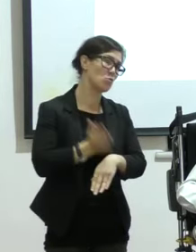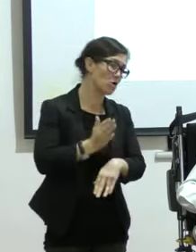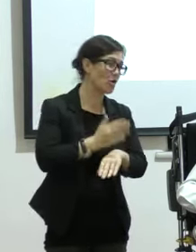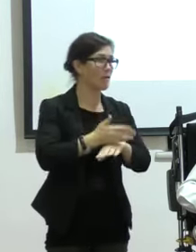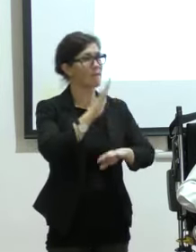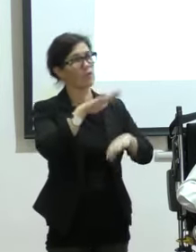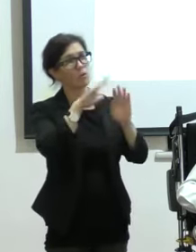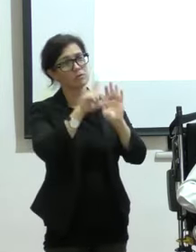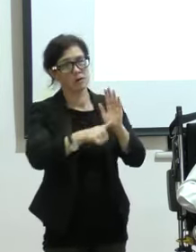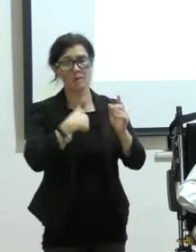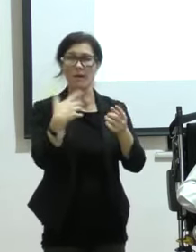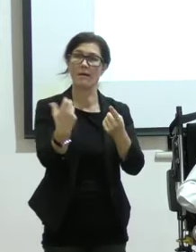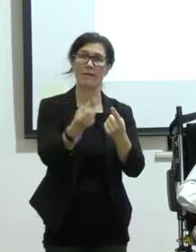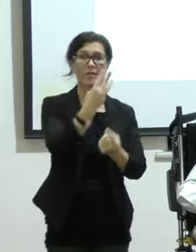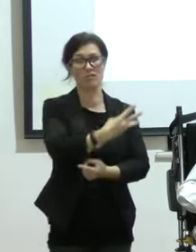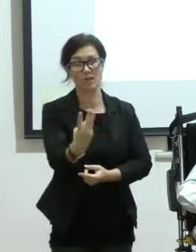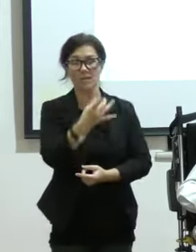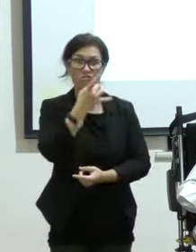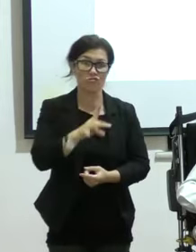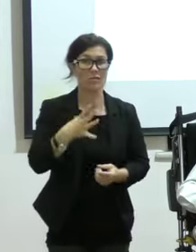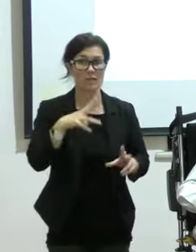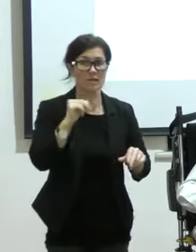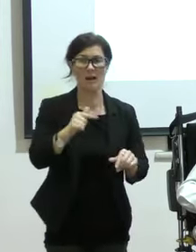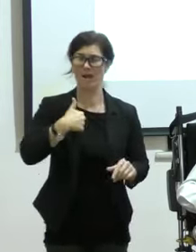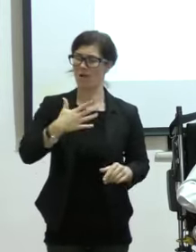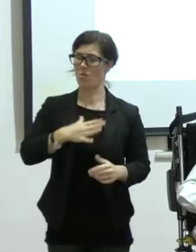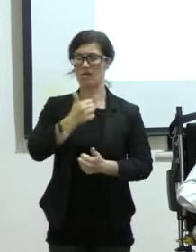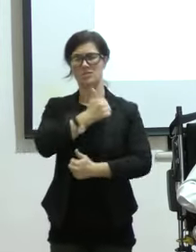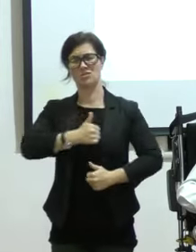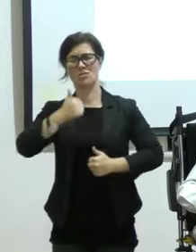time. I've already got 3 kids. I want to enjoy my,